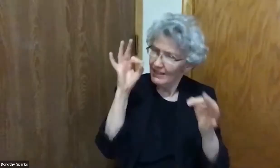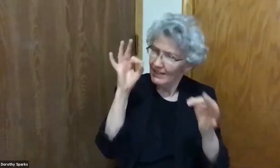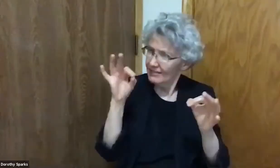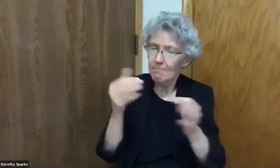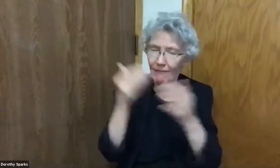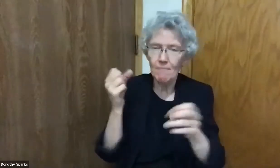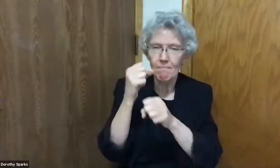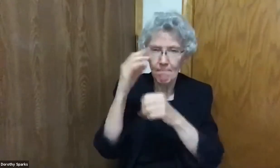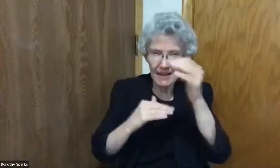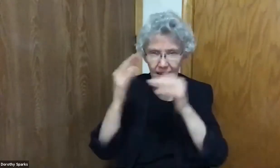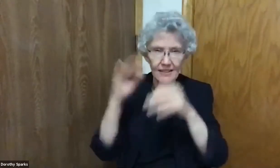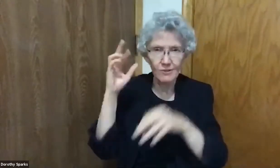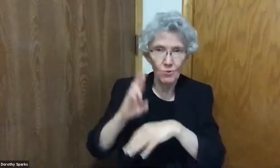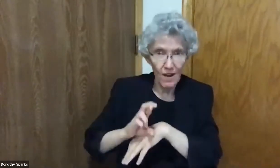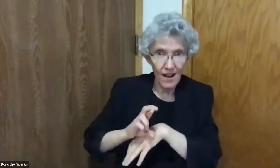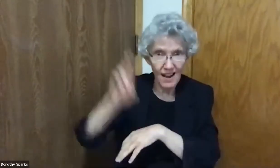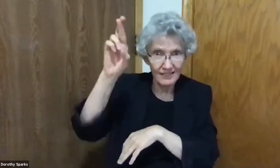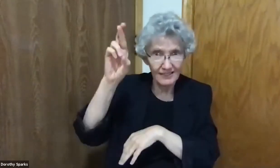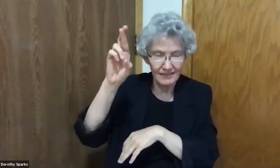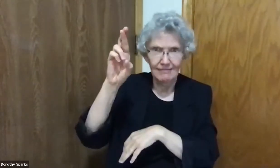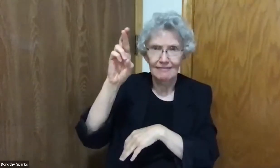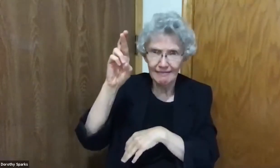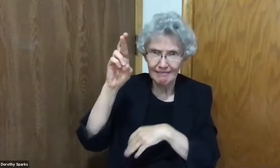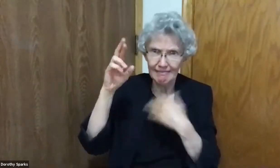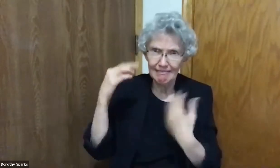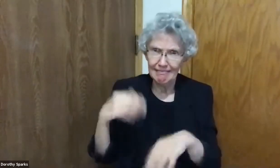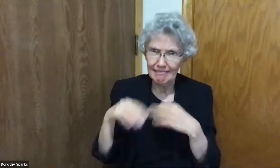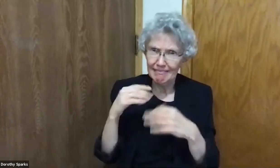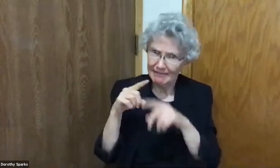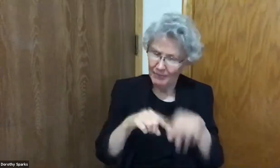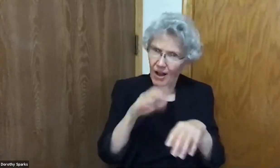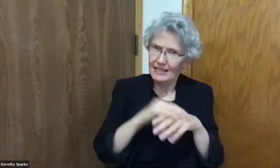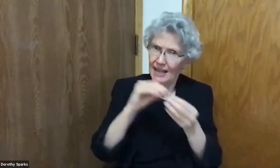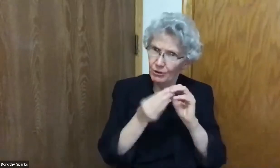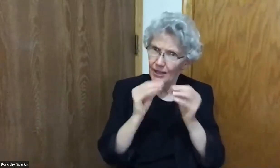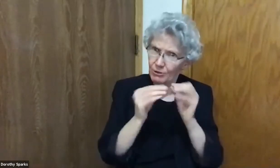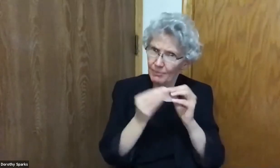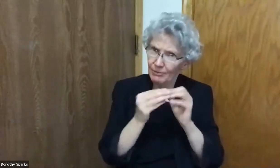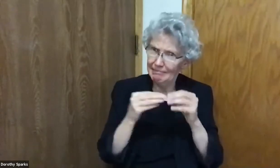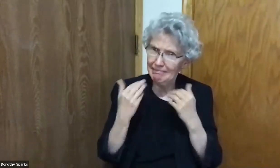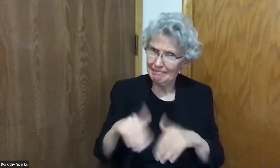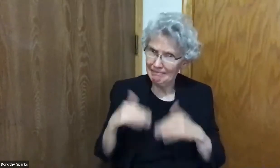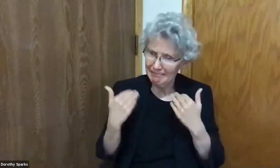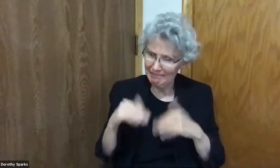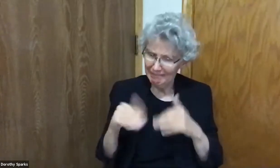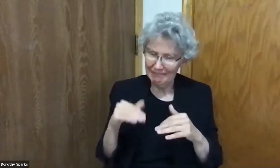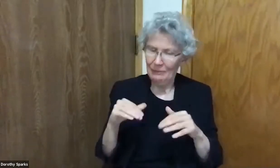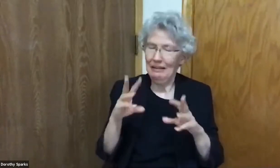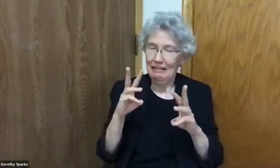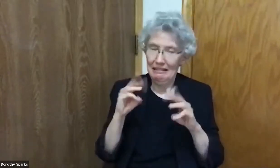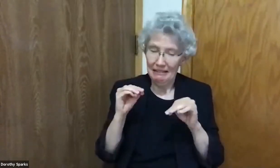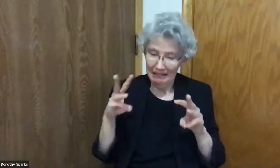complicated. And, you know, in order to build a rocket, our math needs to be